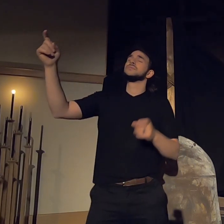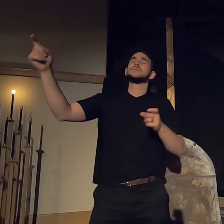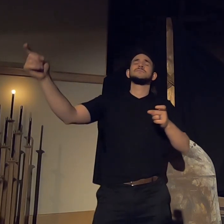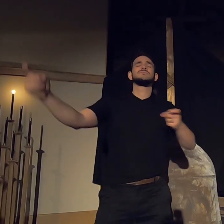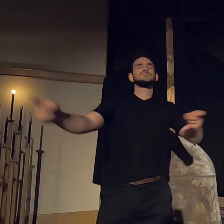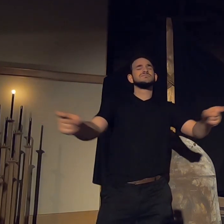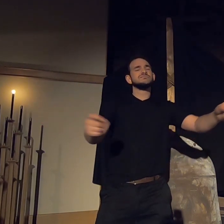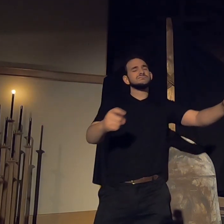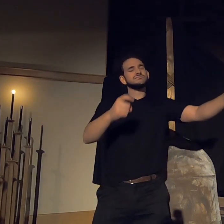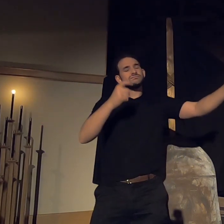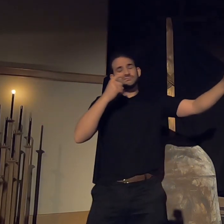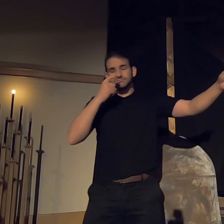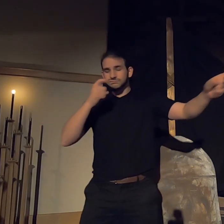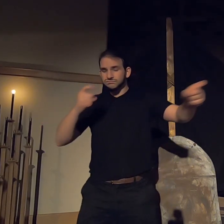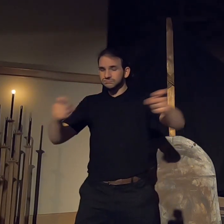because you are in control,